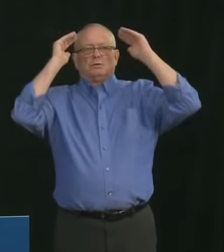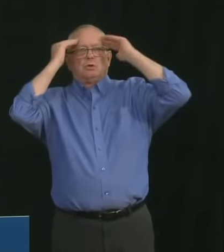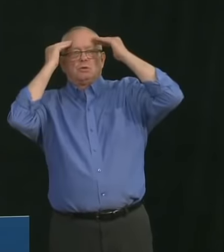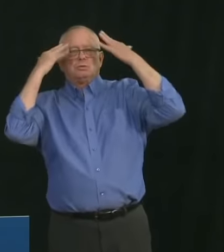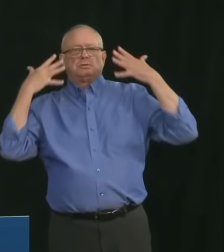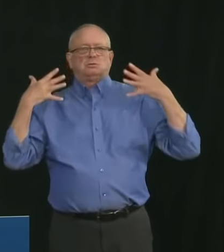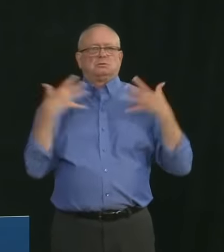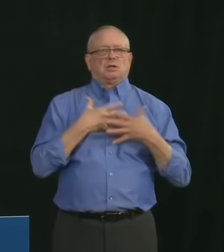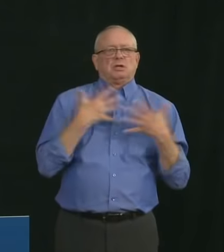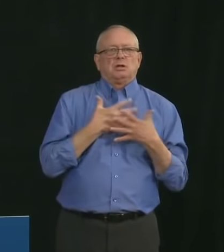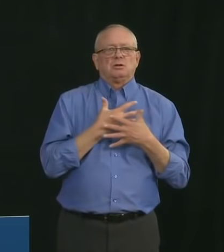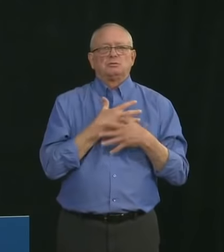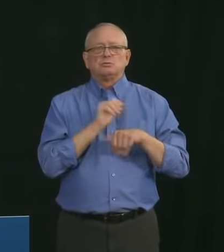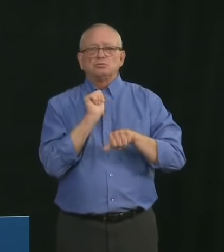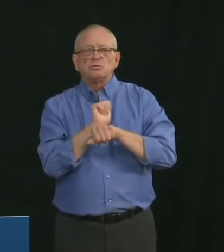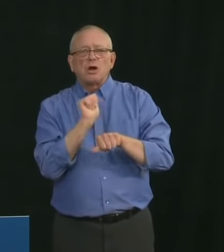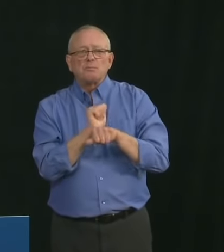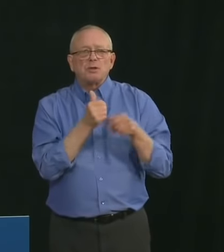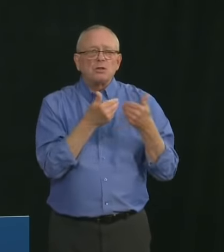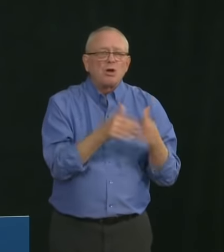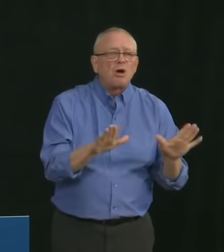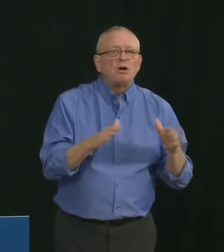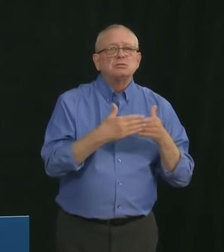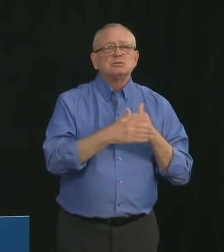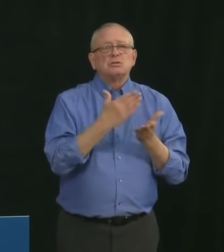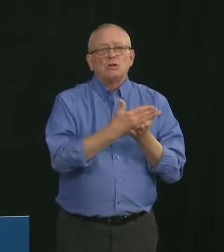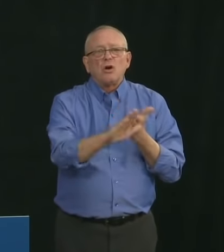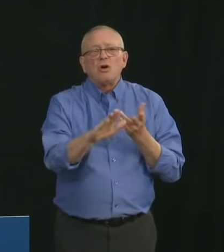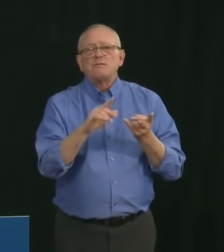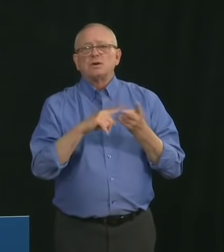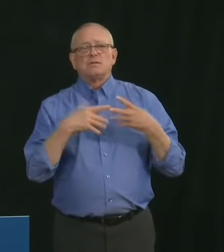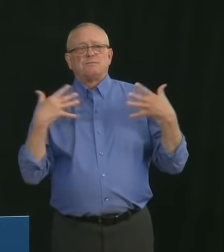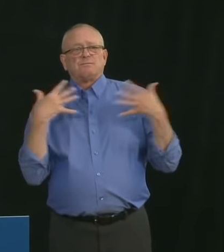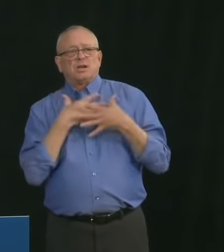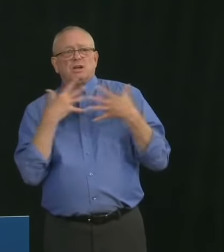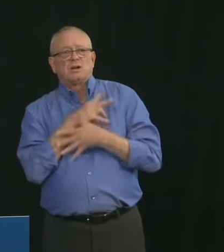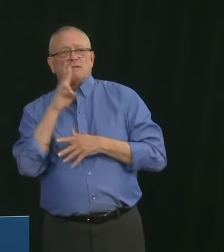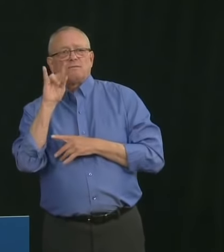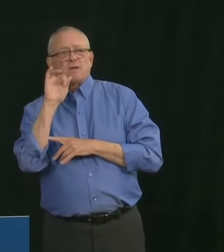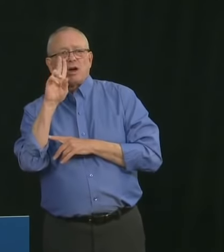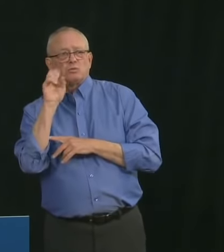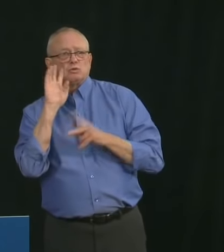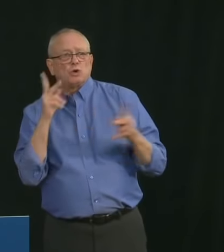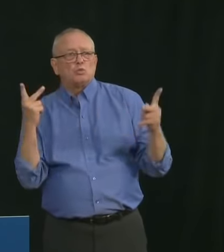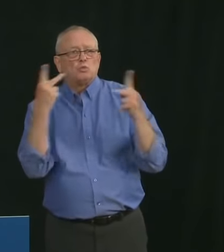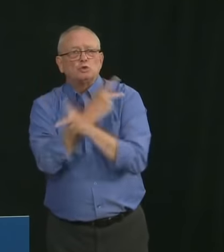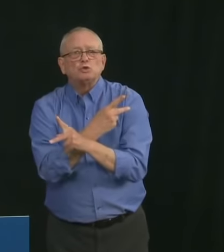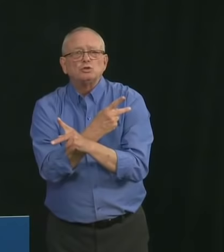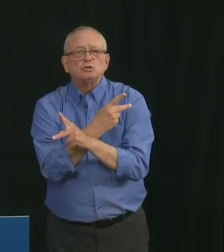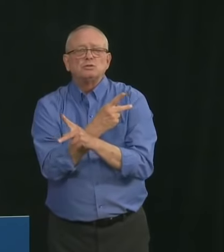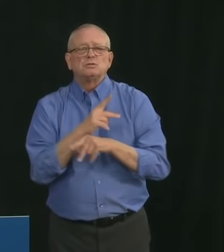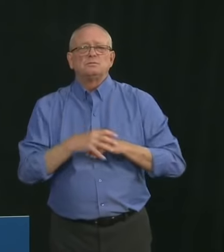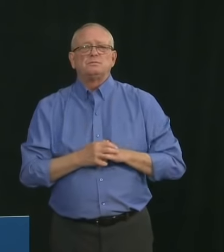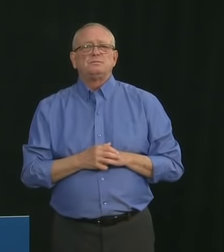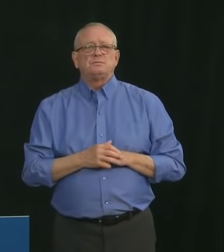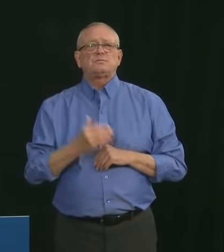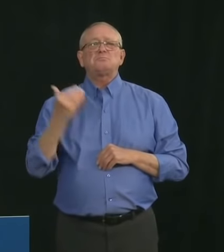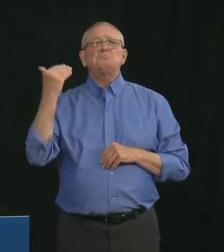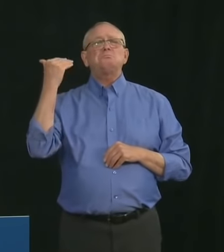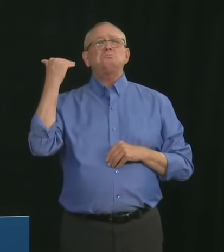virus. While this was a decline from the peak of the pandemic, many of us are still feeling anxious about the days